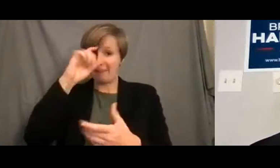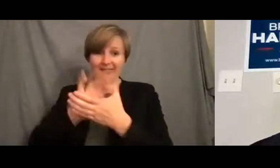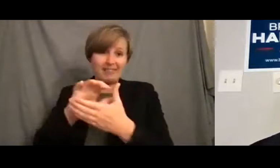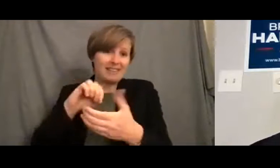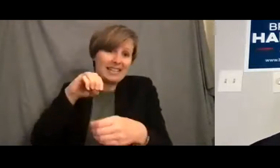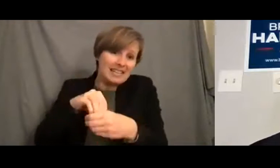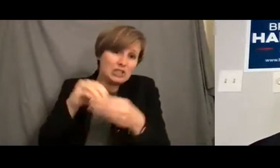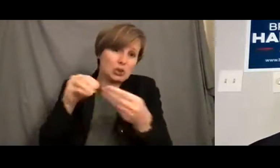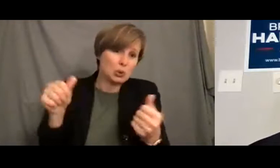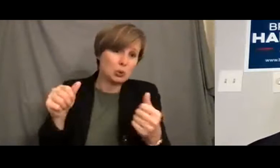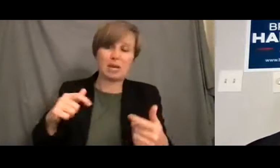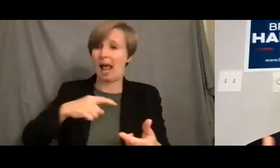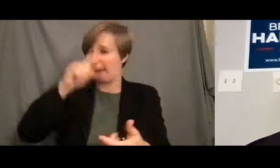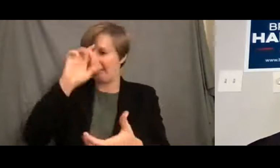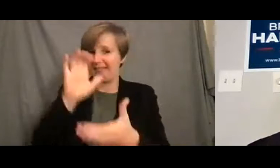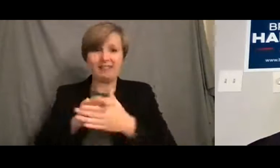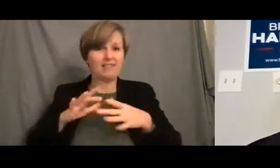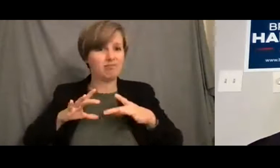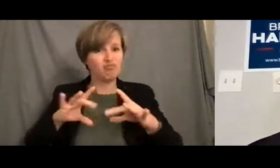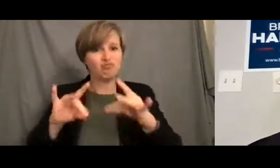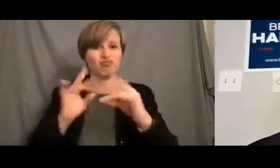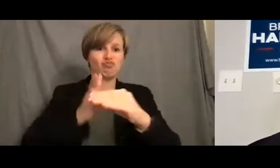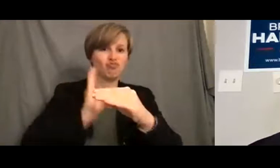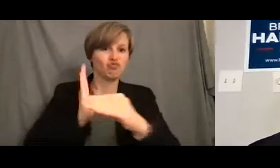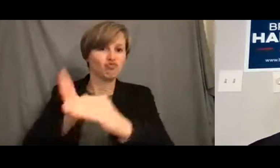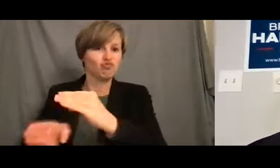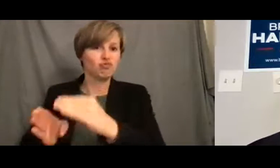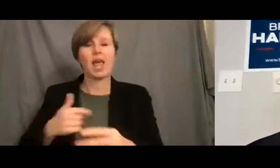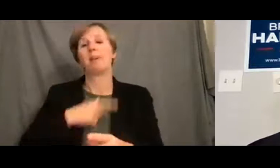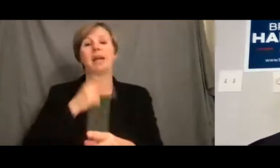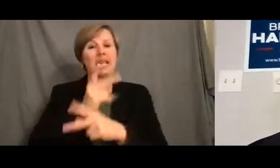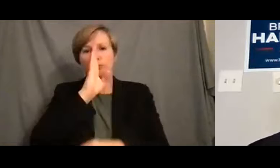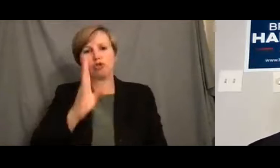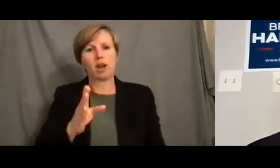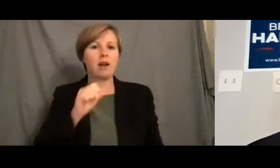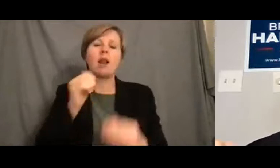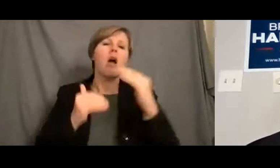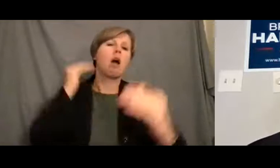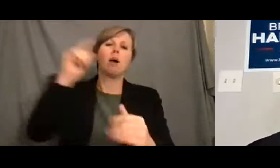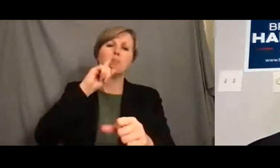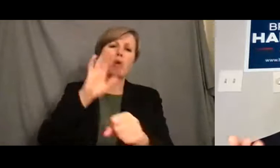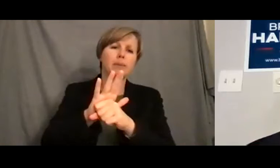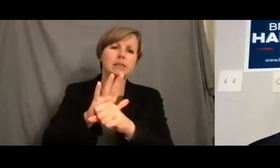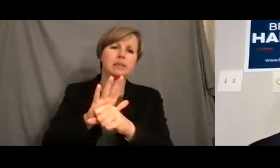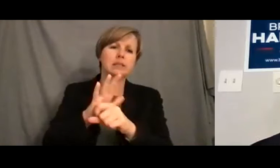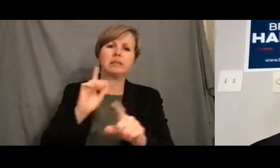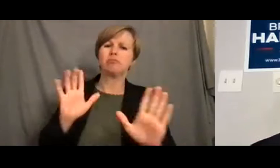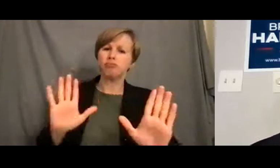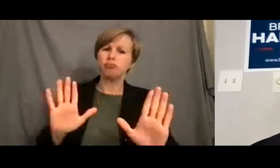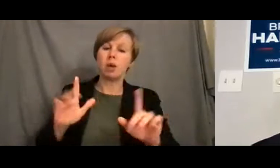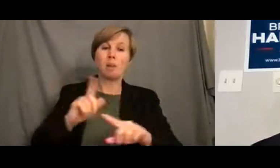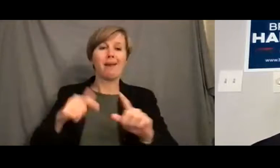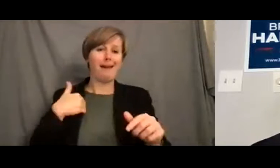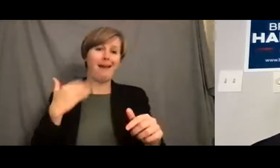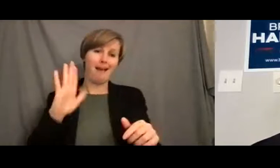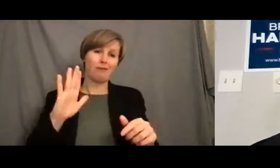in getting things done. I believe in keeping things level with you and straight, not over-promising, but letting you know that I have your back and